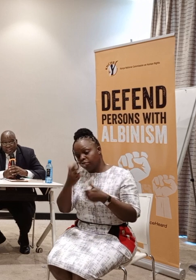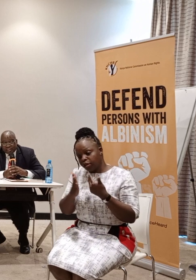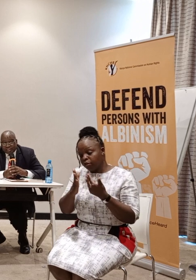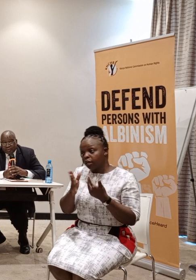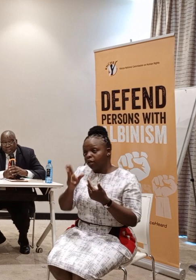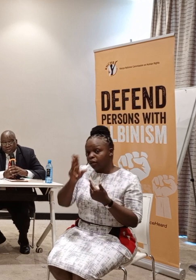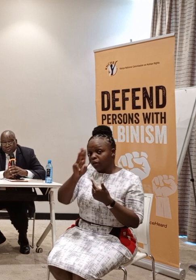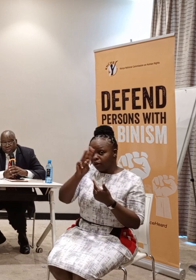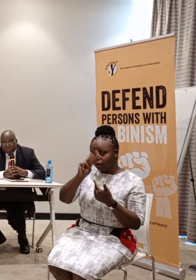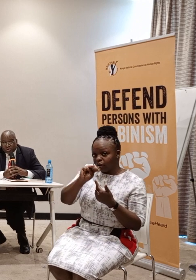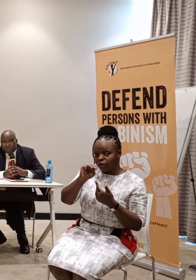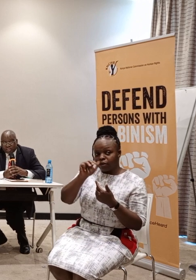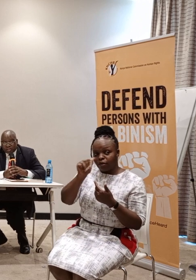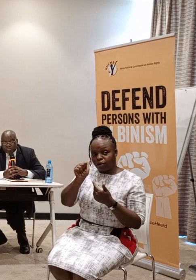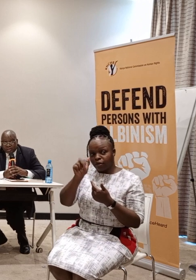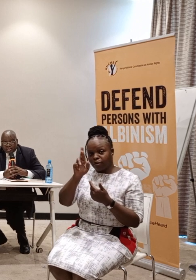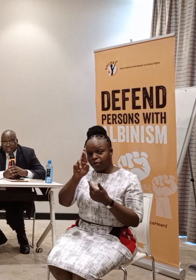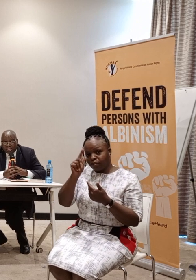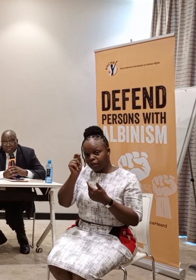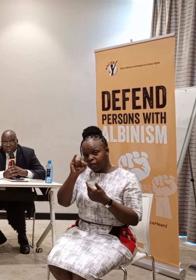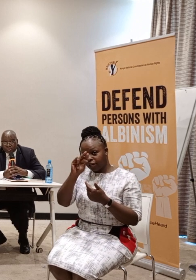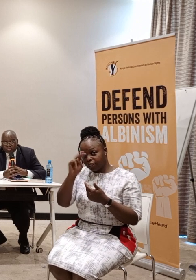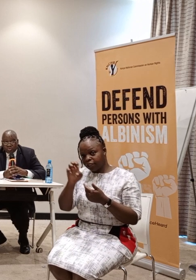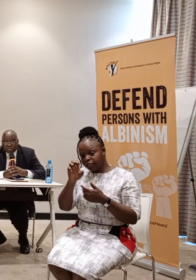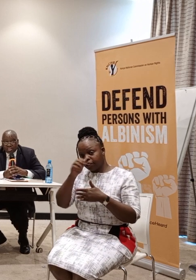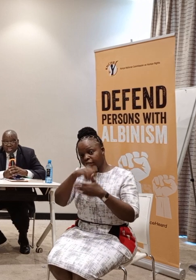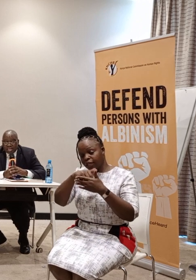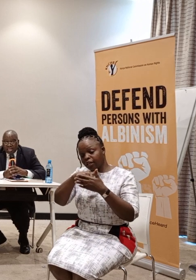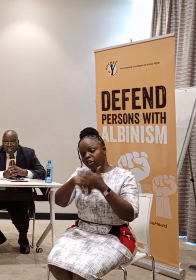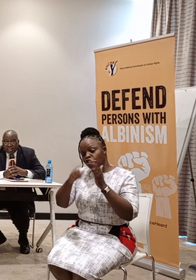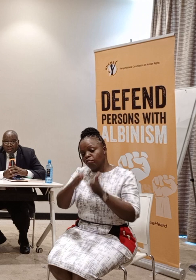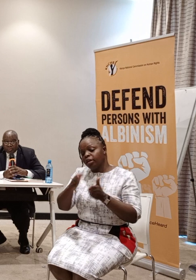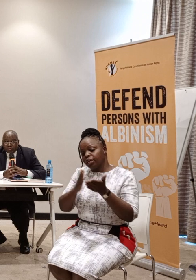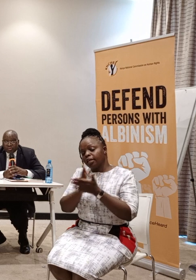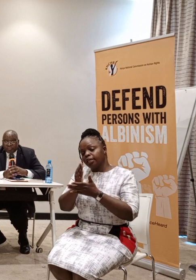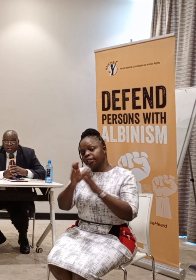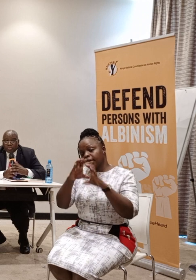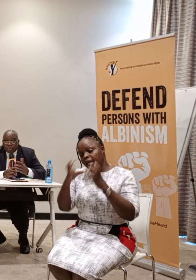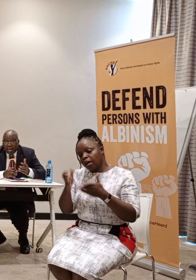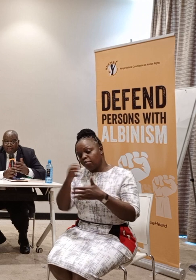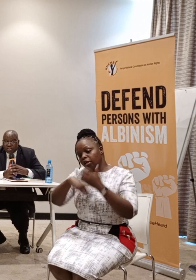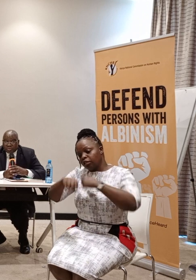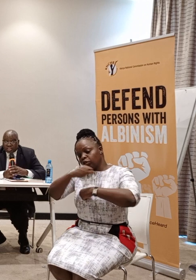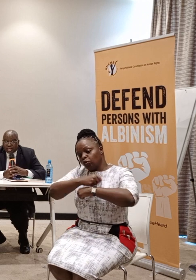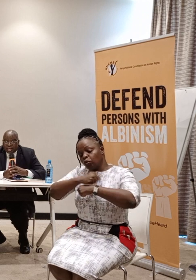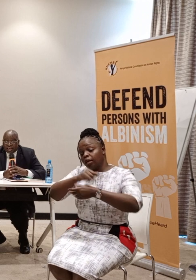Martin, our entry points also in the human rights clubs, in schools, would be very